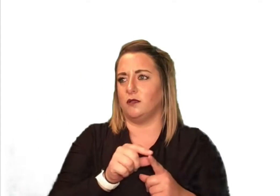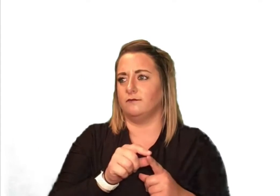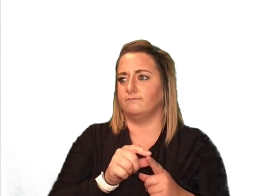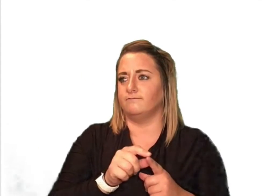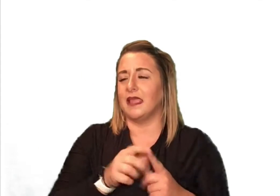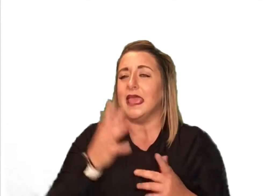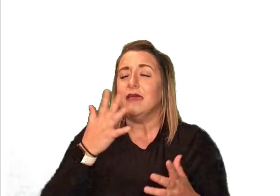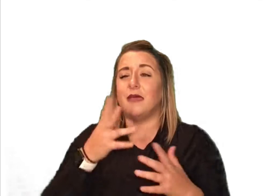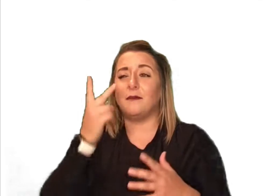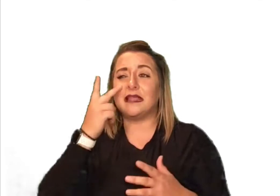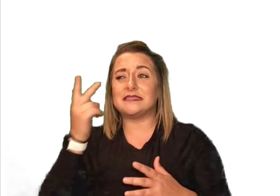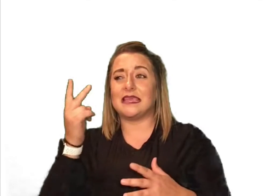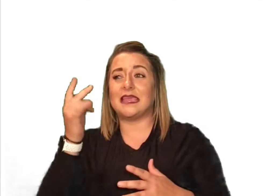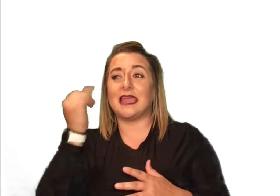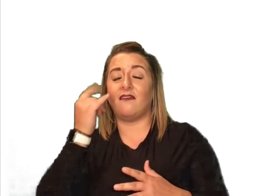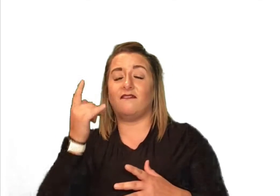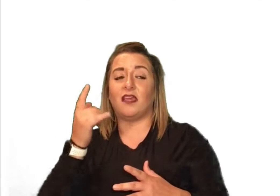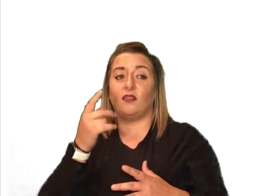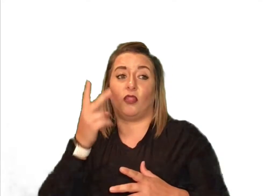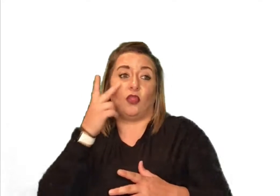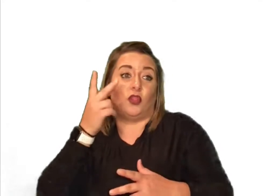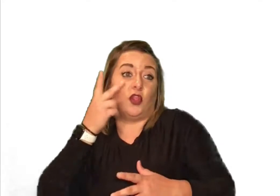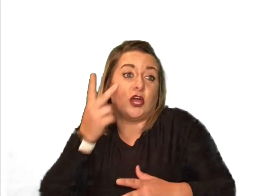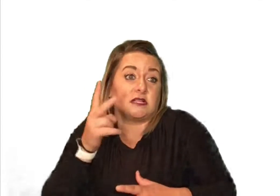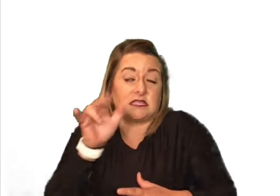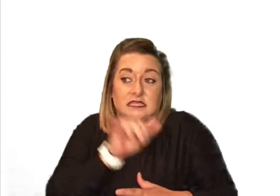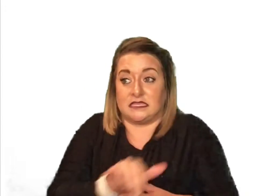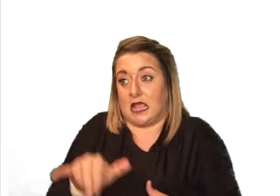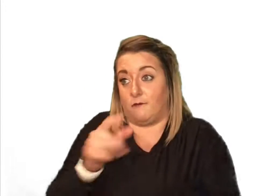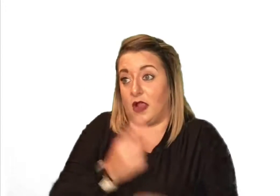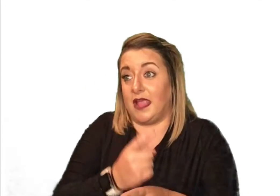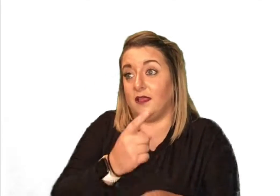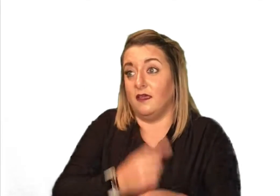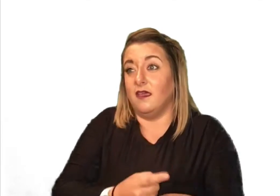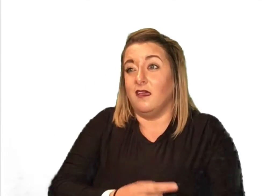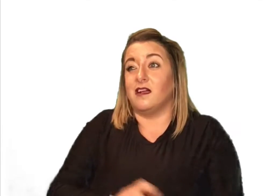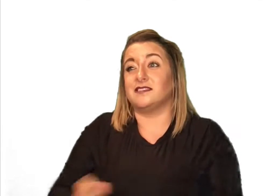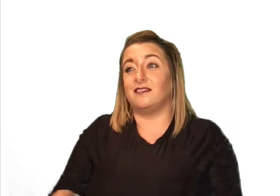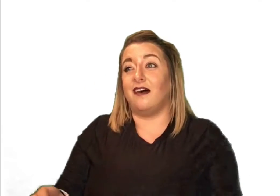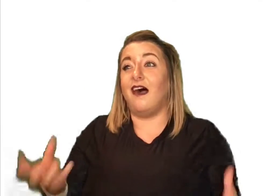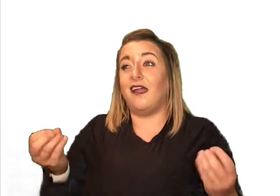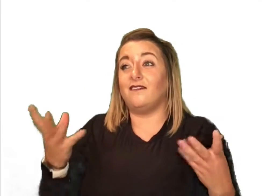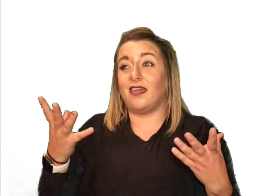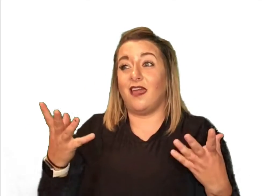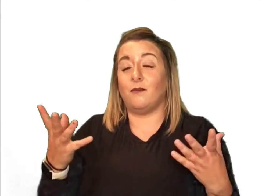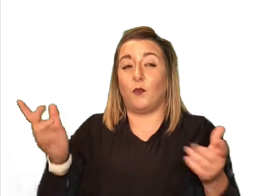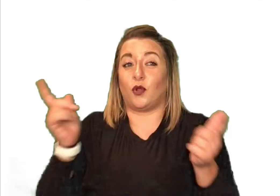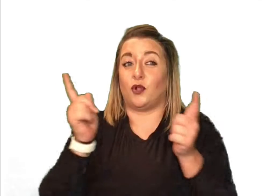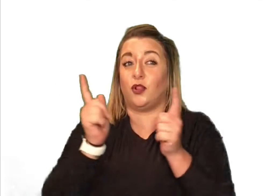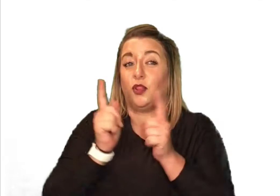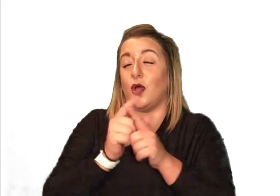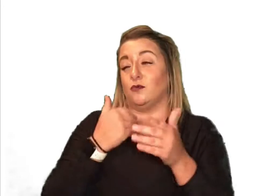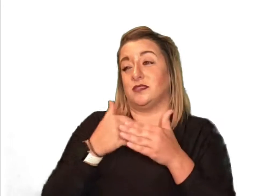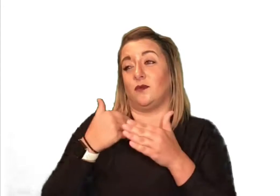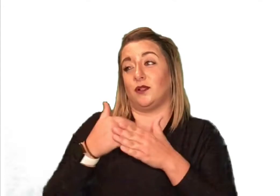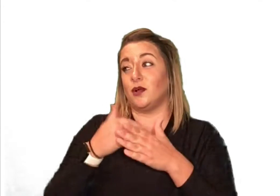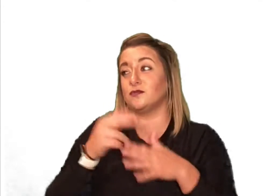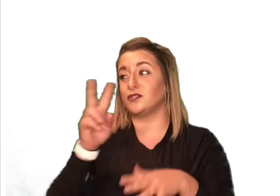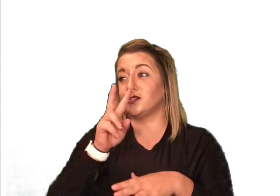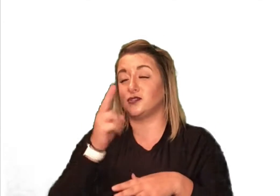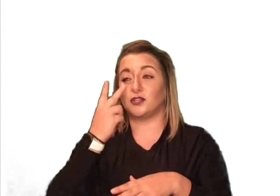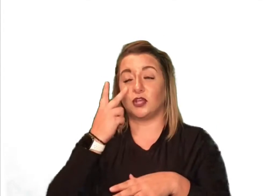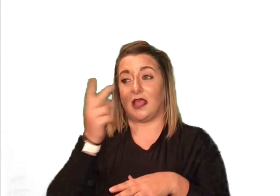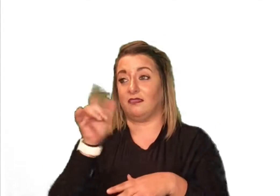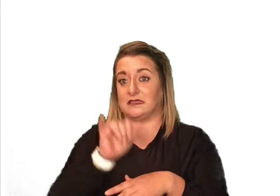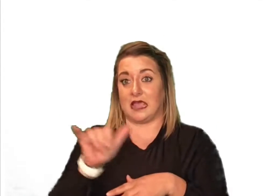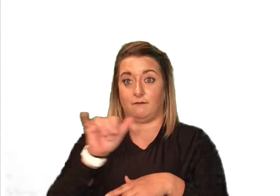word? Maybe to see if it looked the same, right? Because a lot of them were close. They were